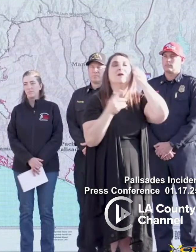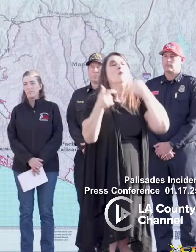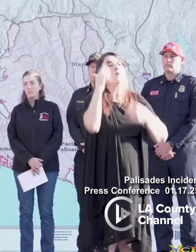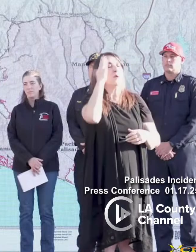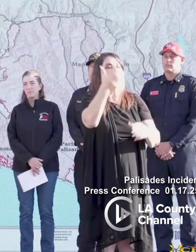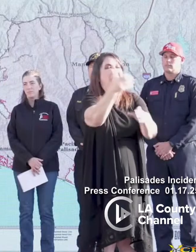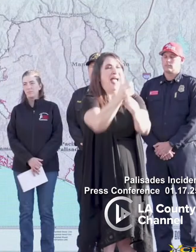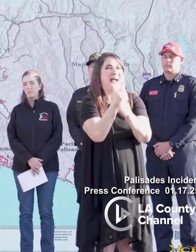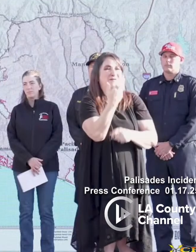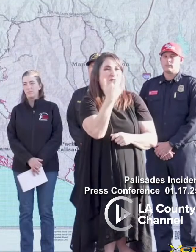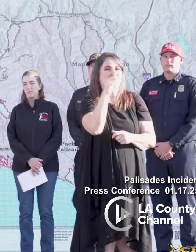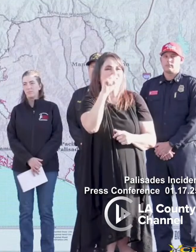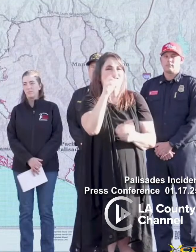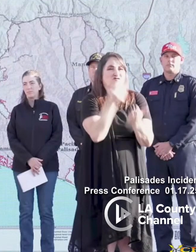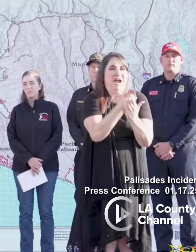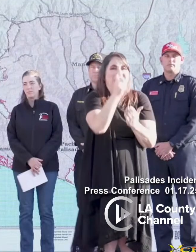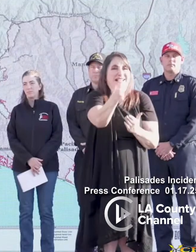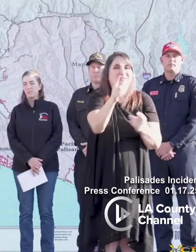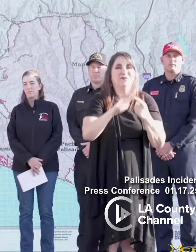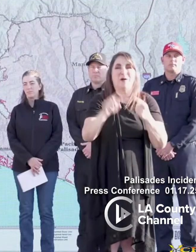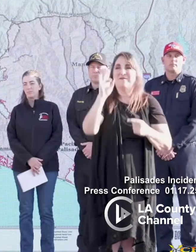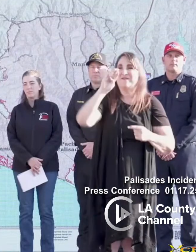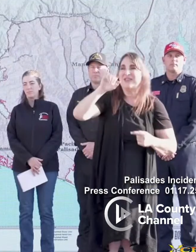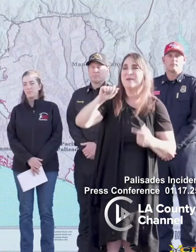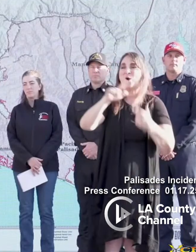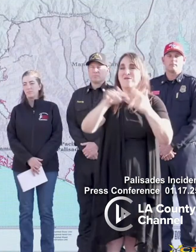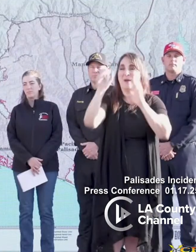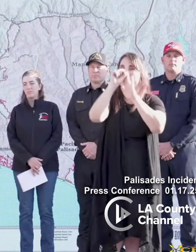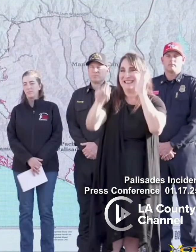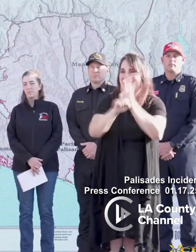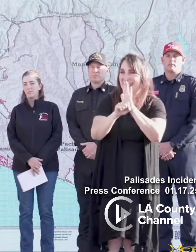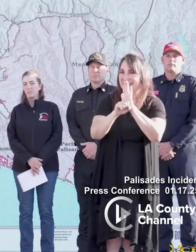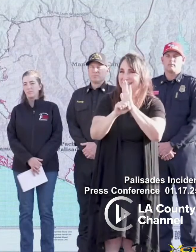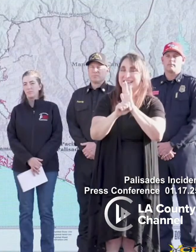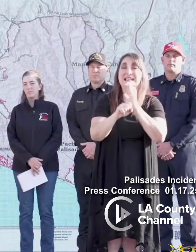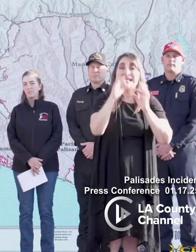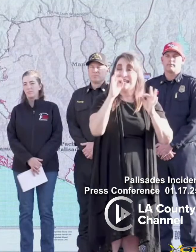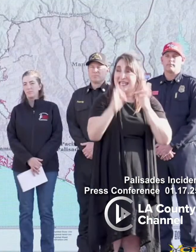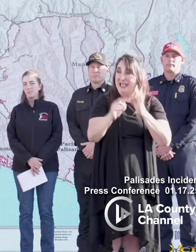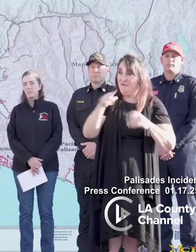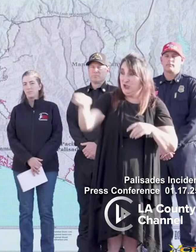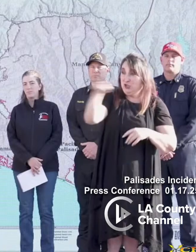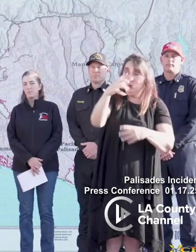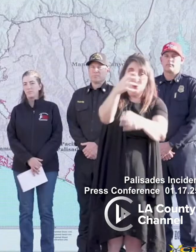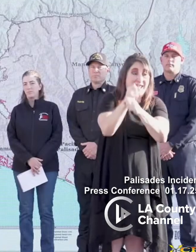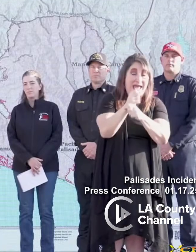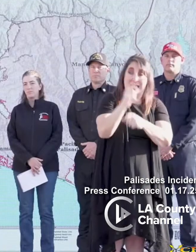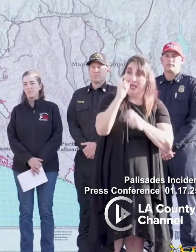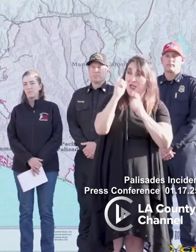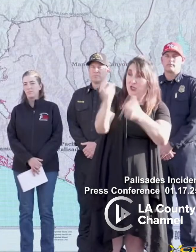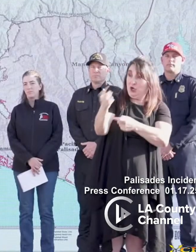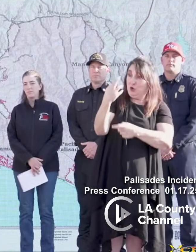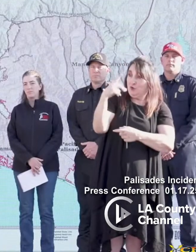grants from FEMA or for the state. If you get this grant, it is tax-free.